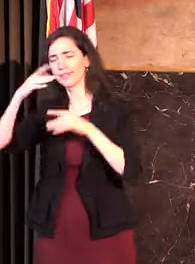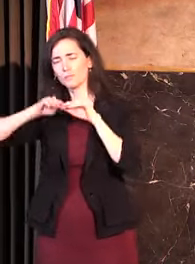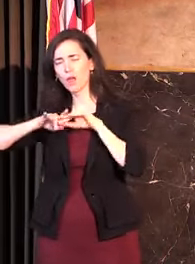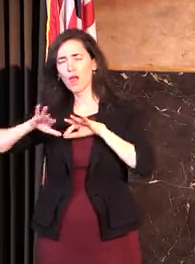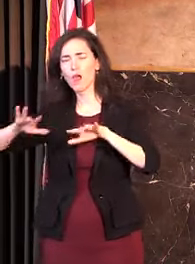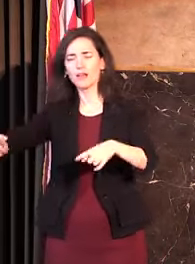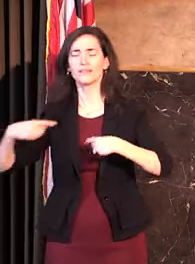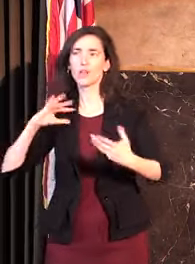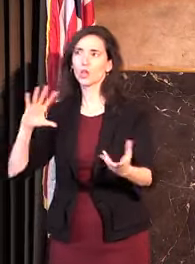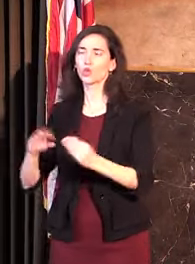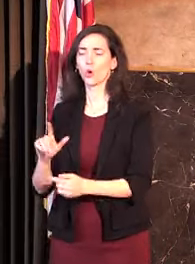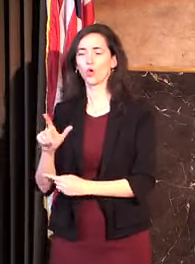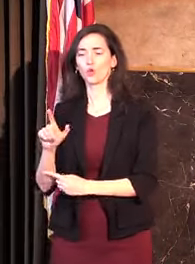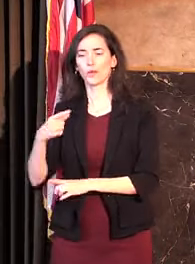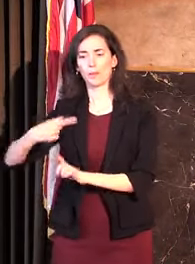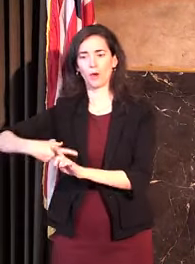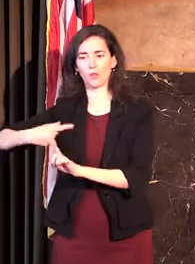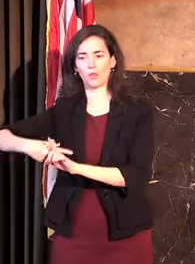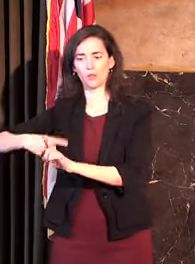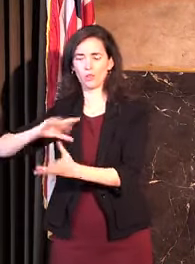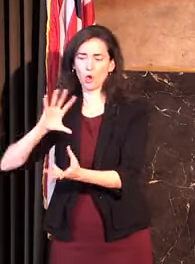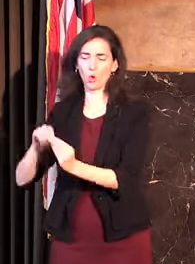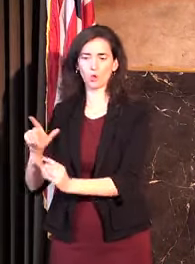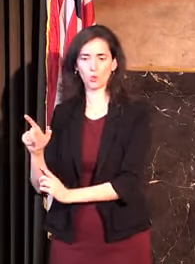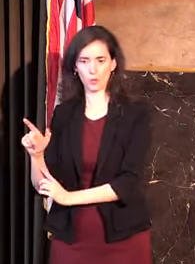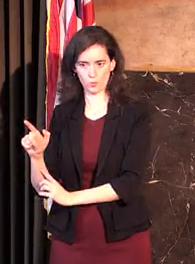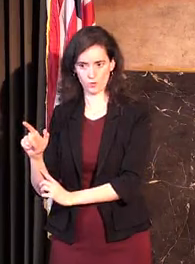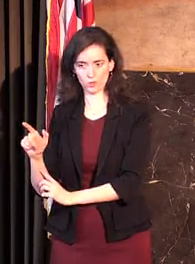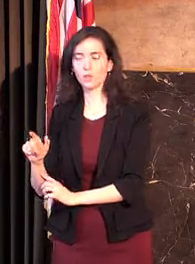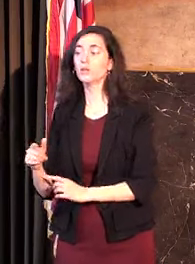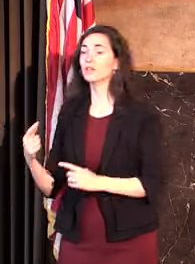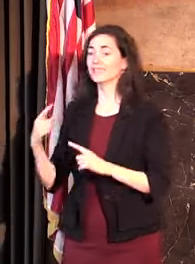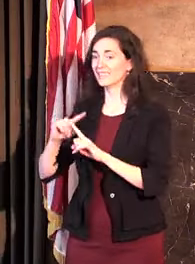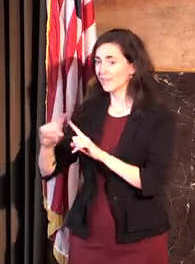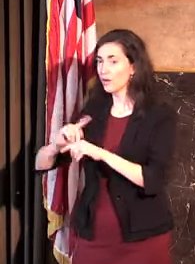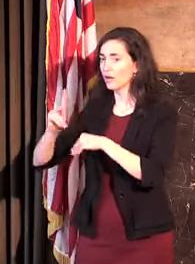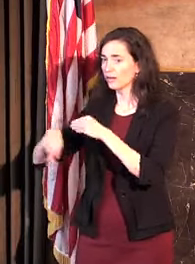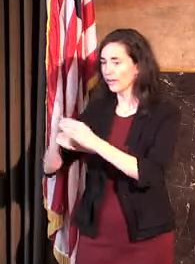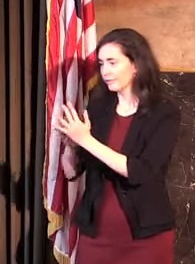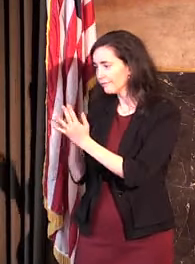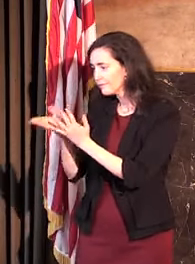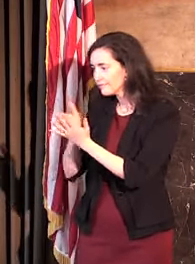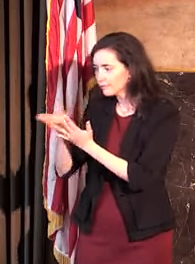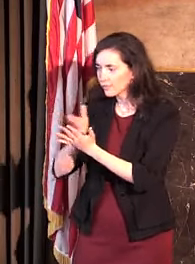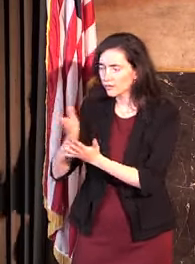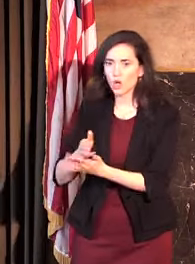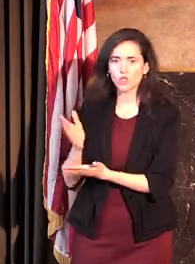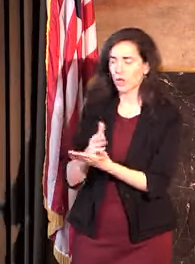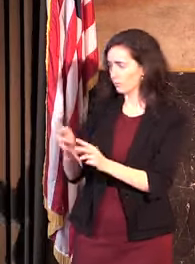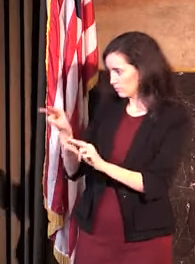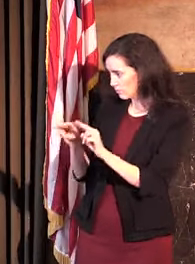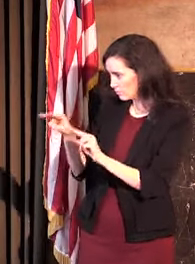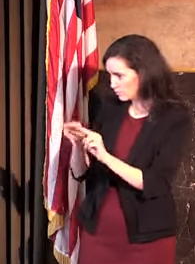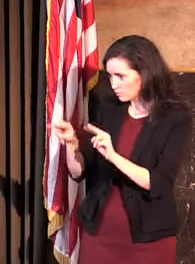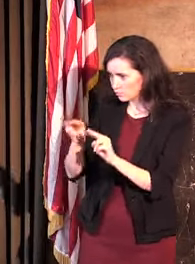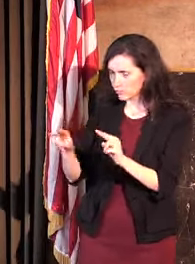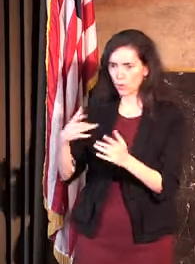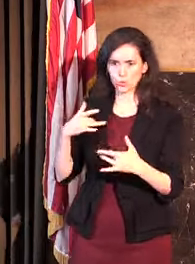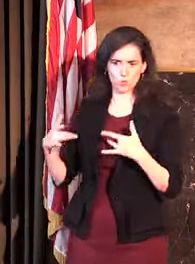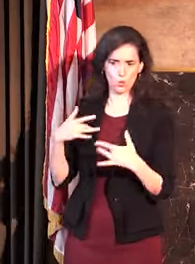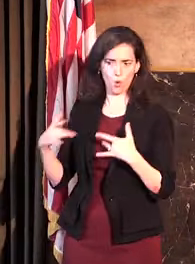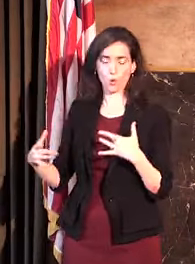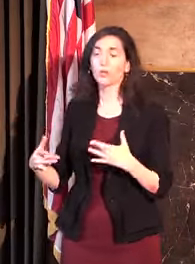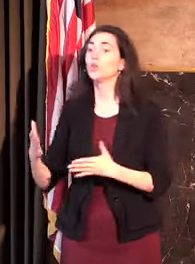on that had concerning characteristics, some of which ended up causing a big problem for us.